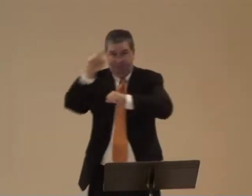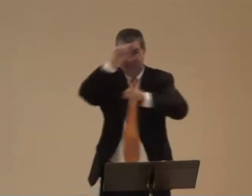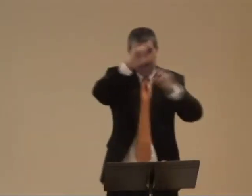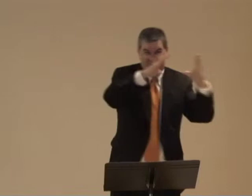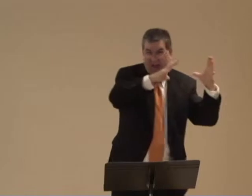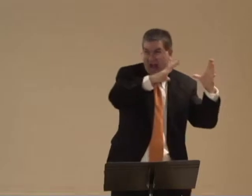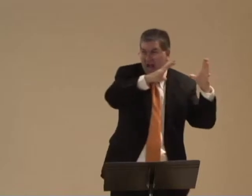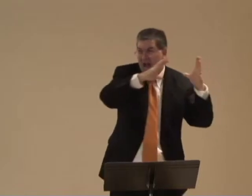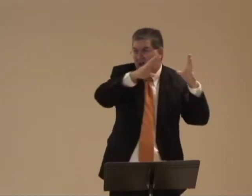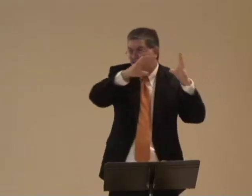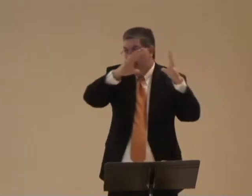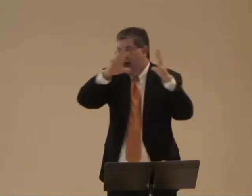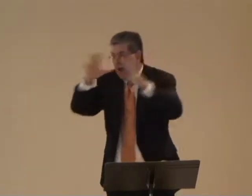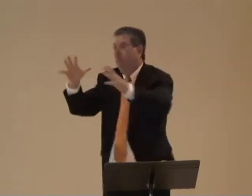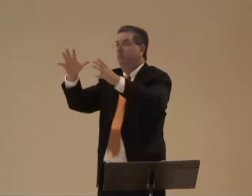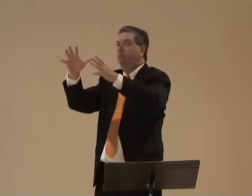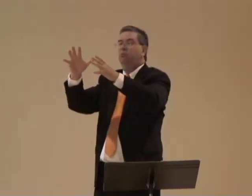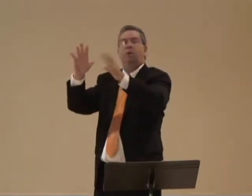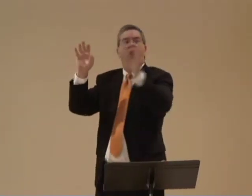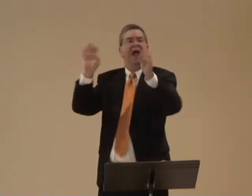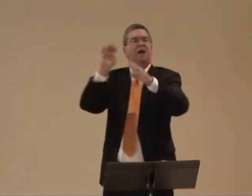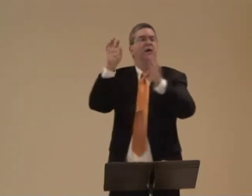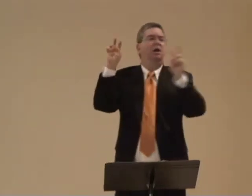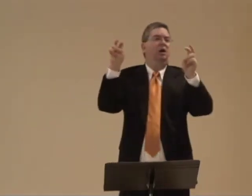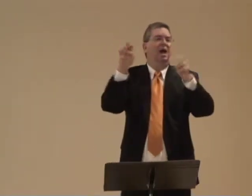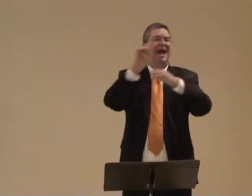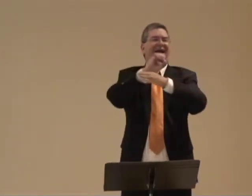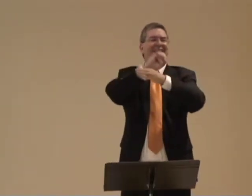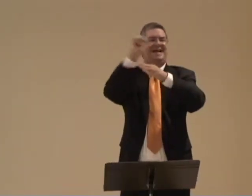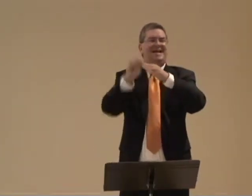when the Israelite people finally were able to leave,